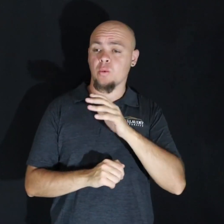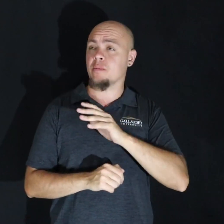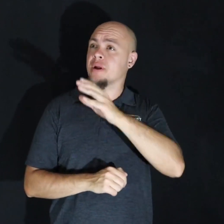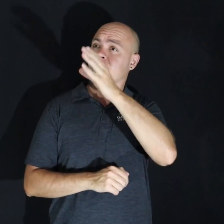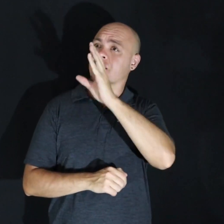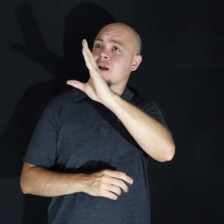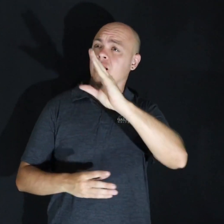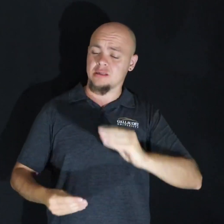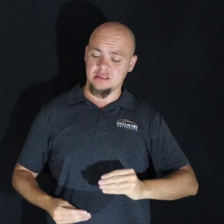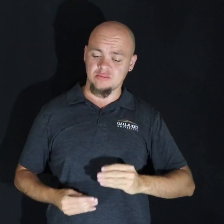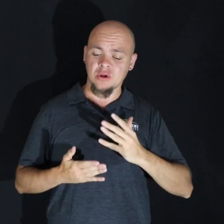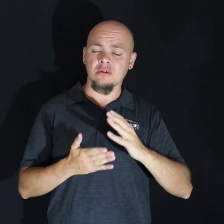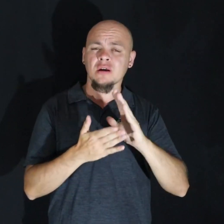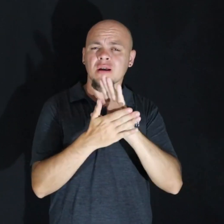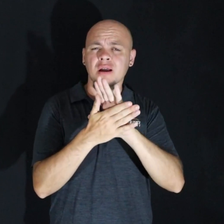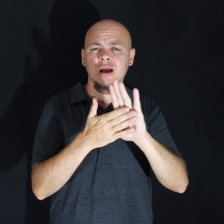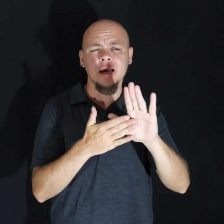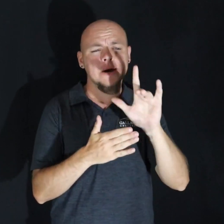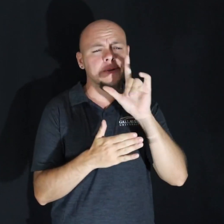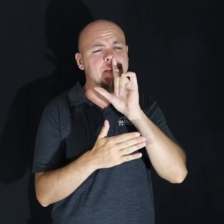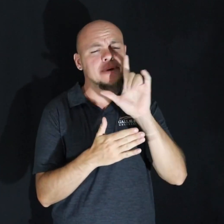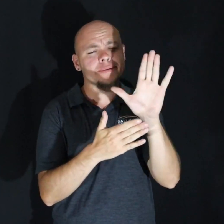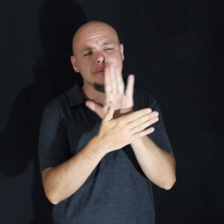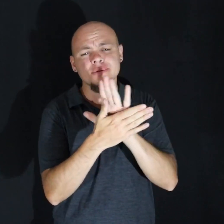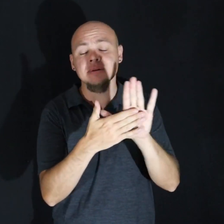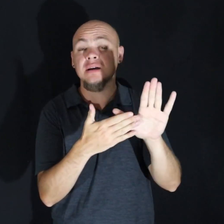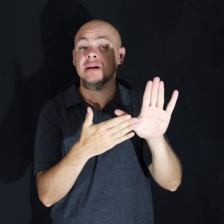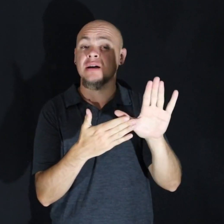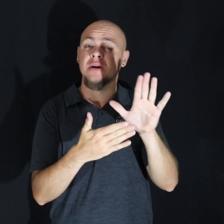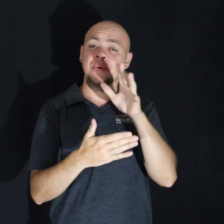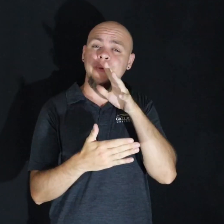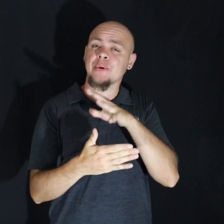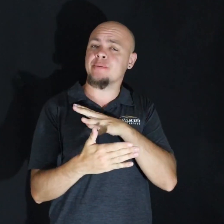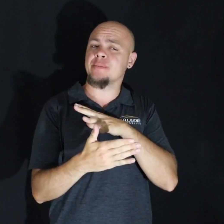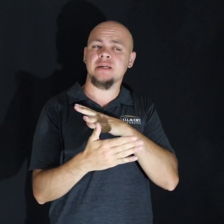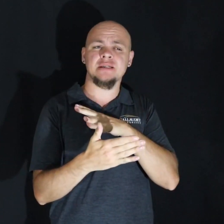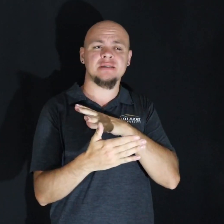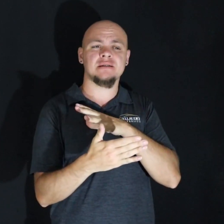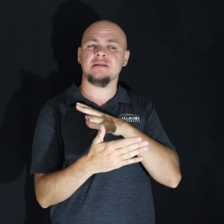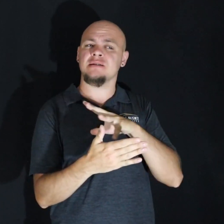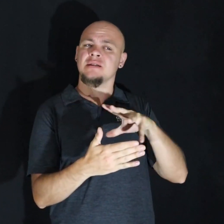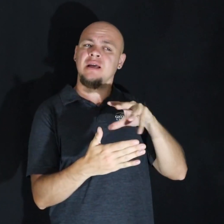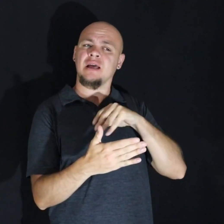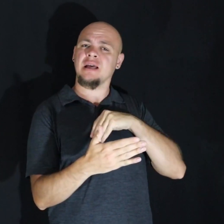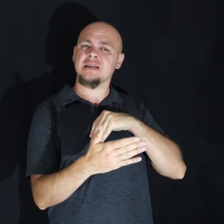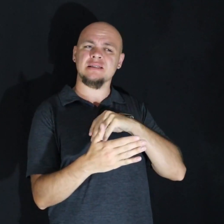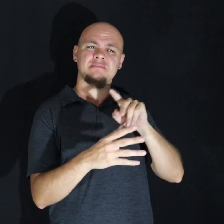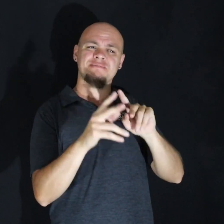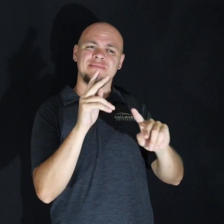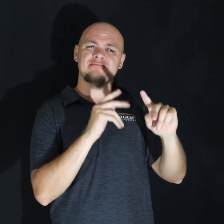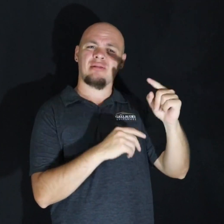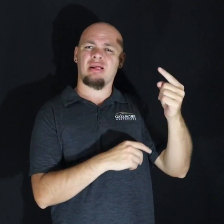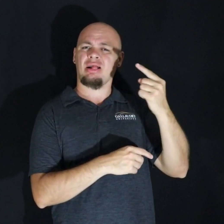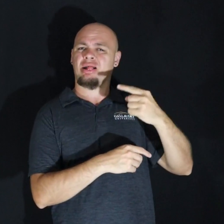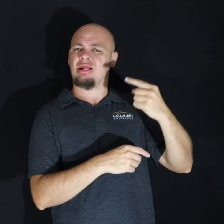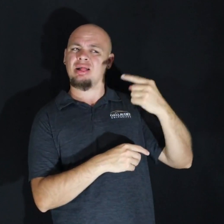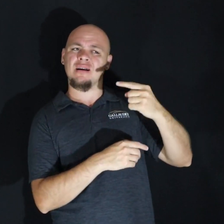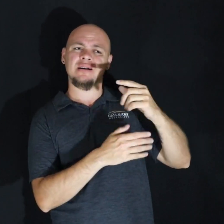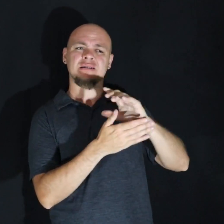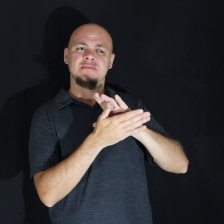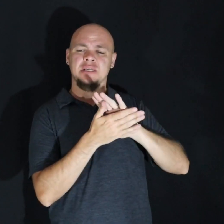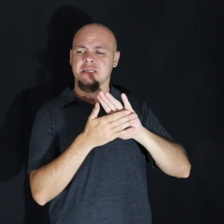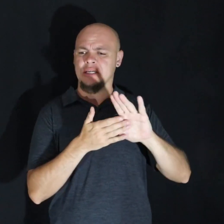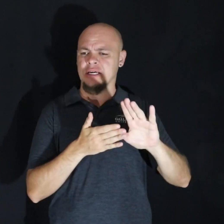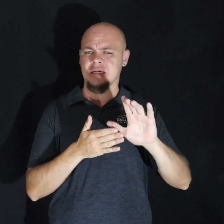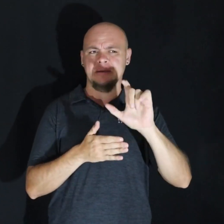super kind a woman who doesn't take too kind to people who tell her to be kind